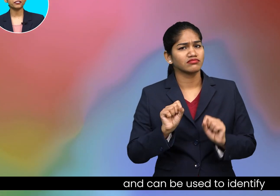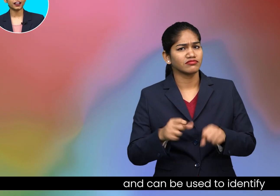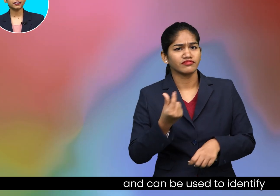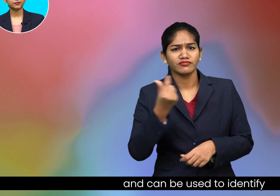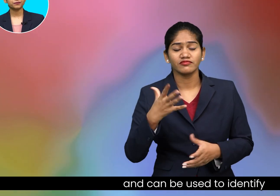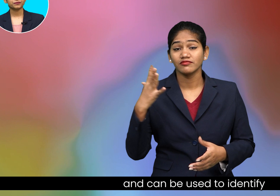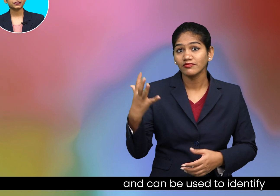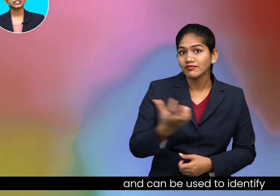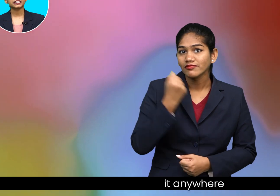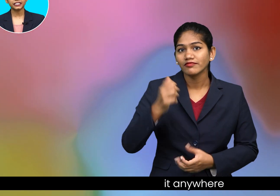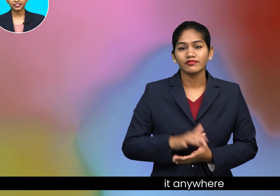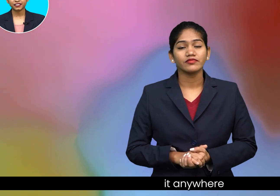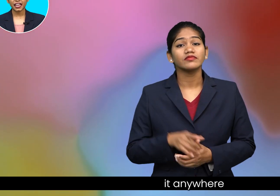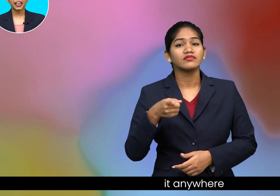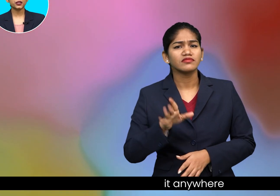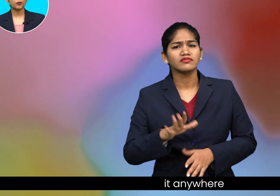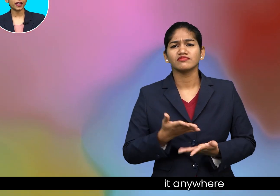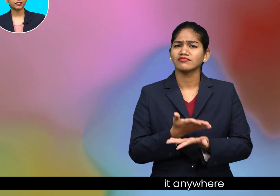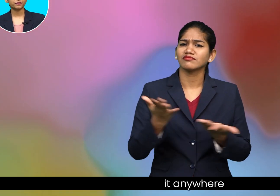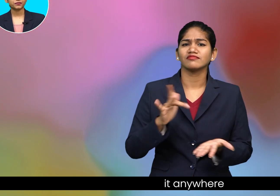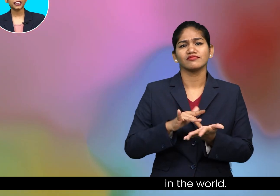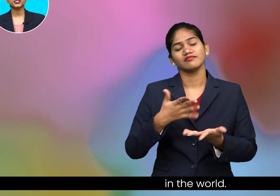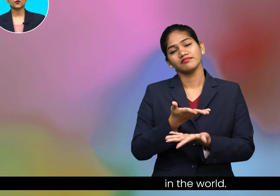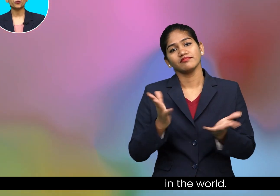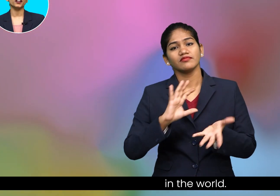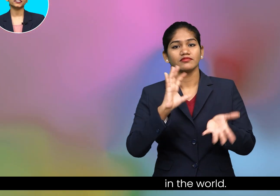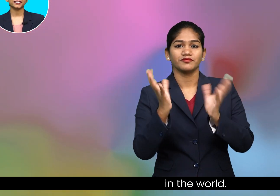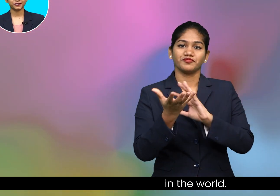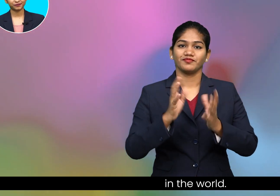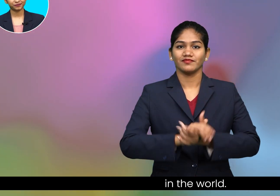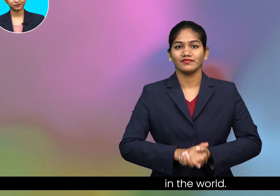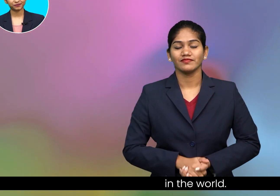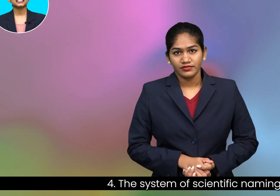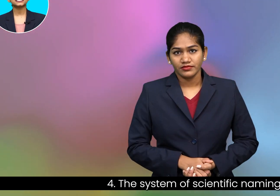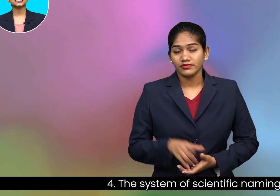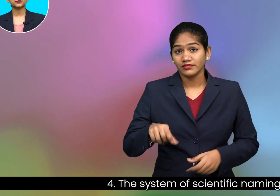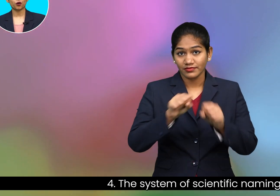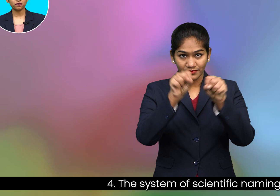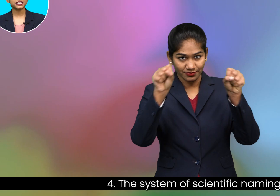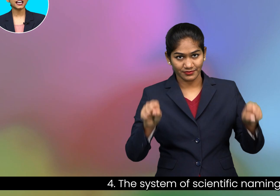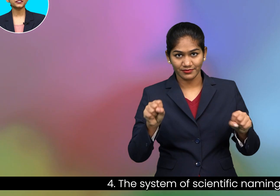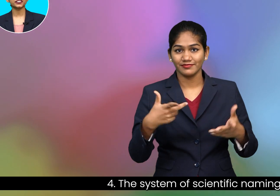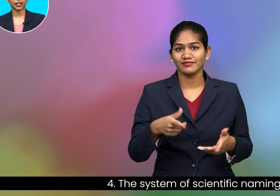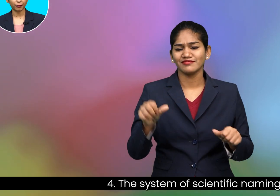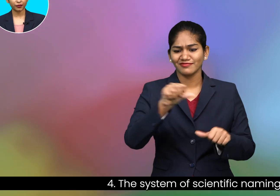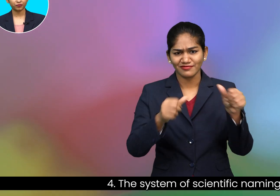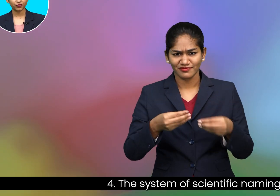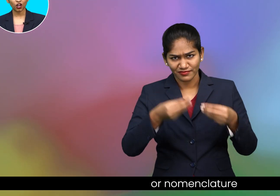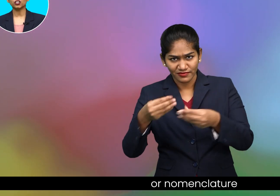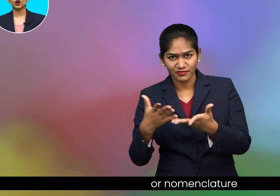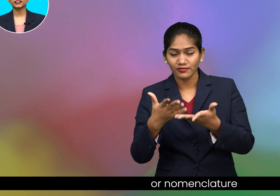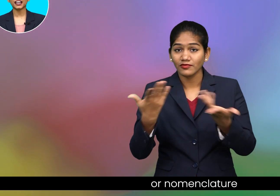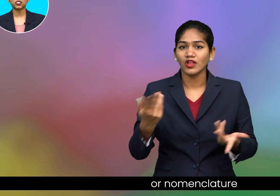identify it anywhere in the world. The system of scientific naming